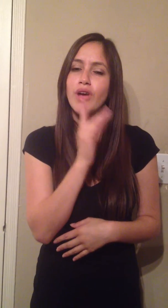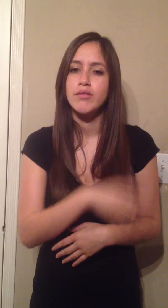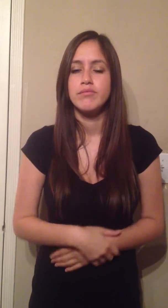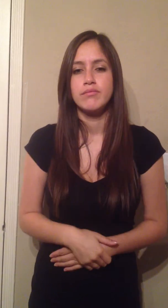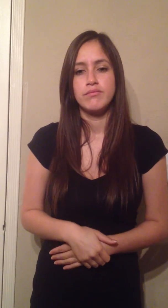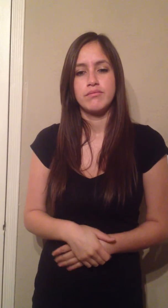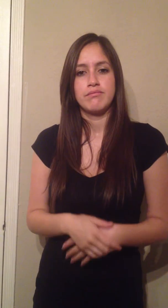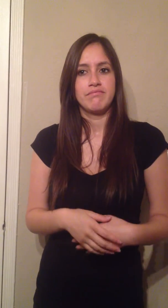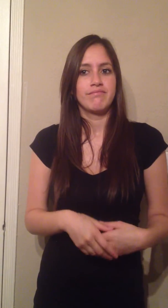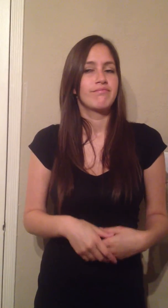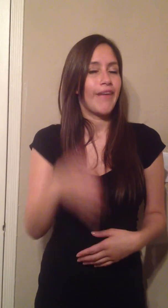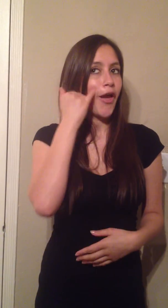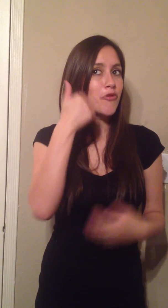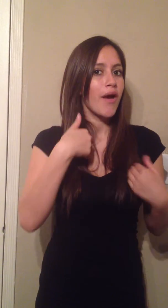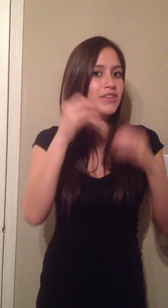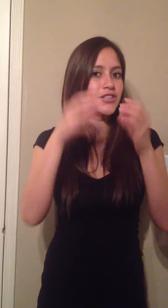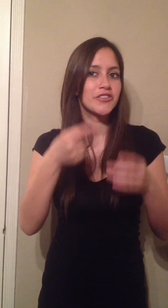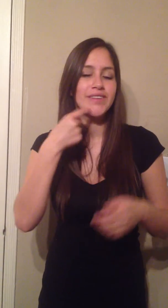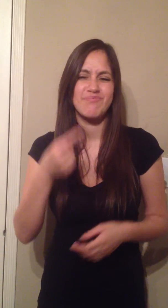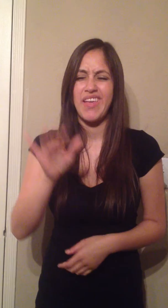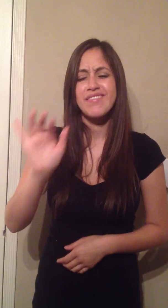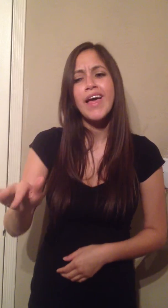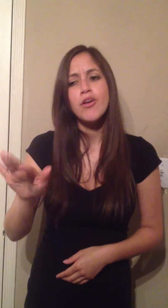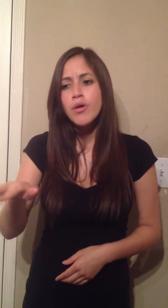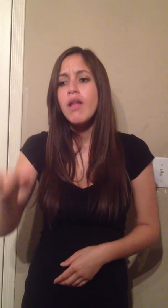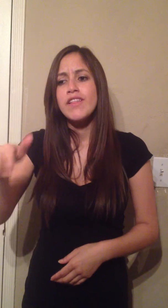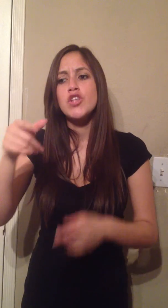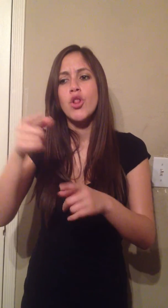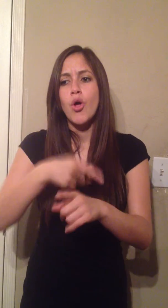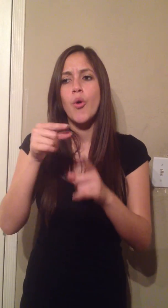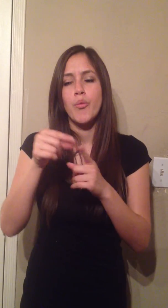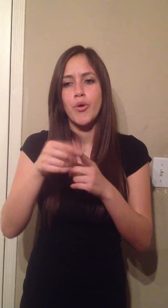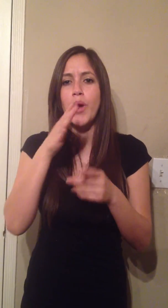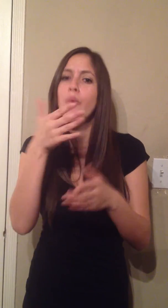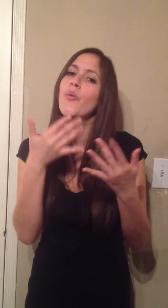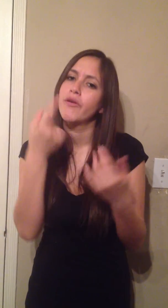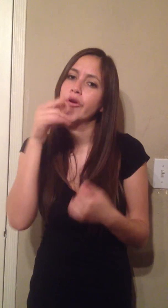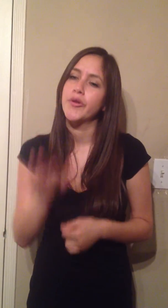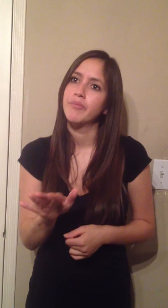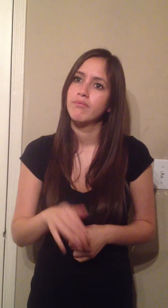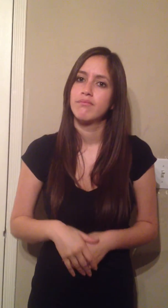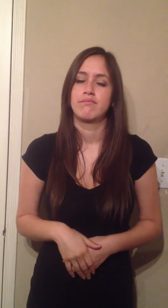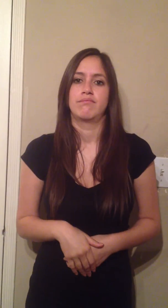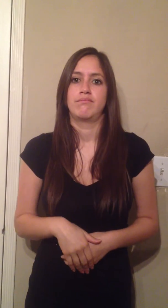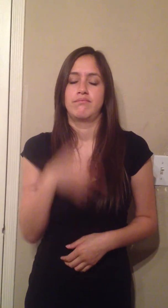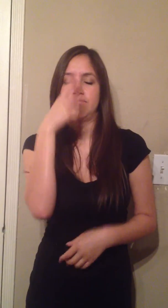I'll wait while you all write it down, you should almost have a heart attack. They never do that. They're just talking. Okay, so while you're writing, they're getting